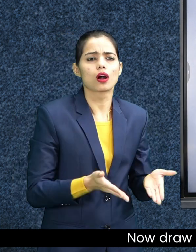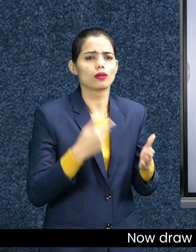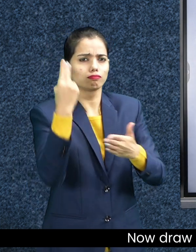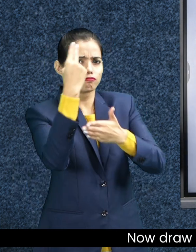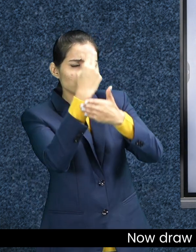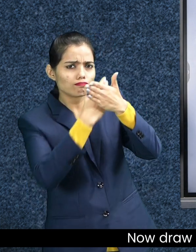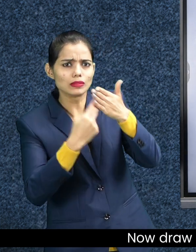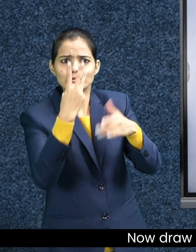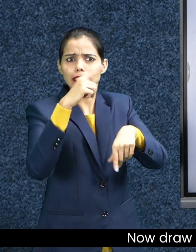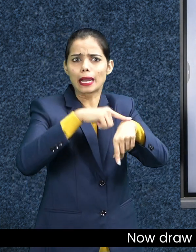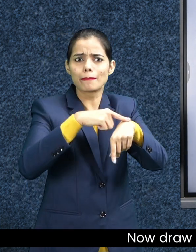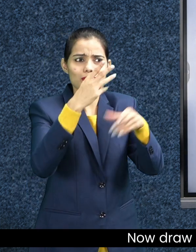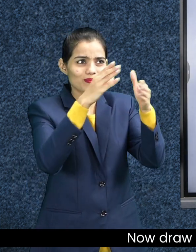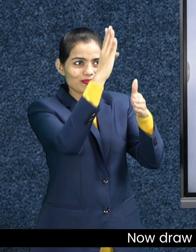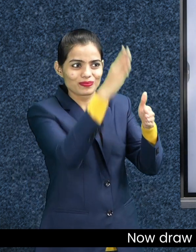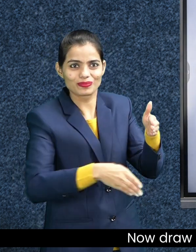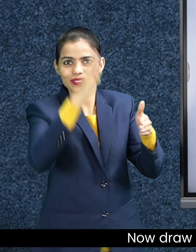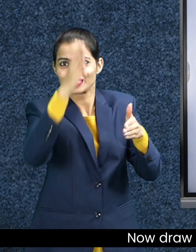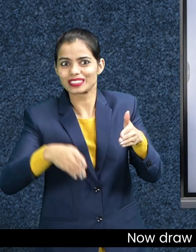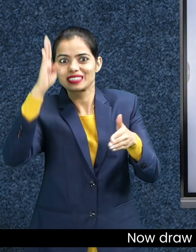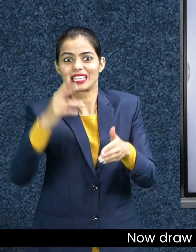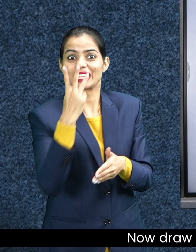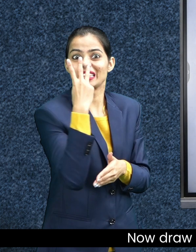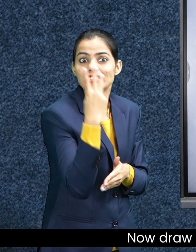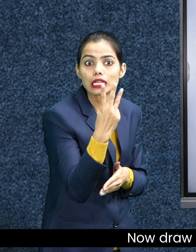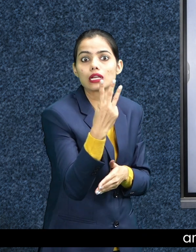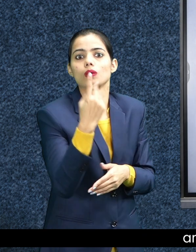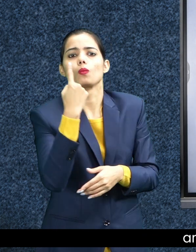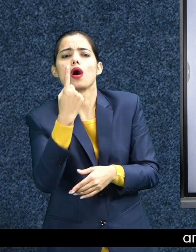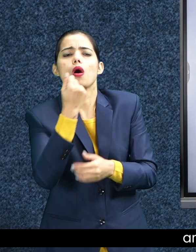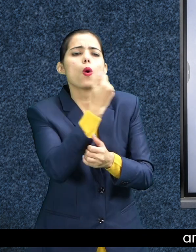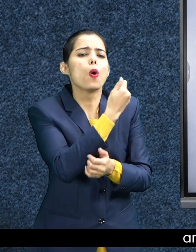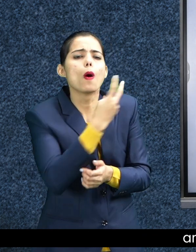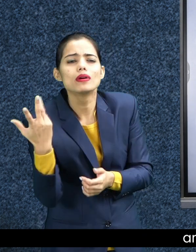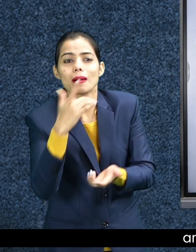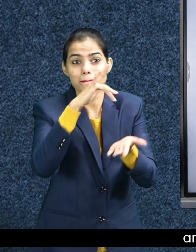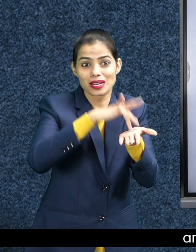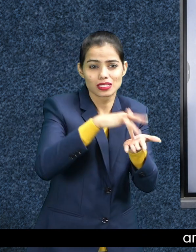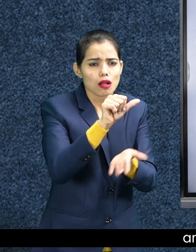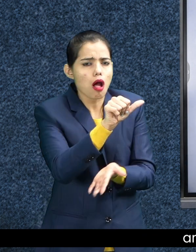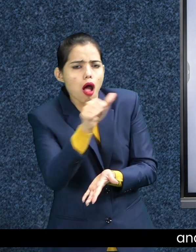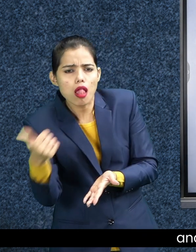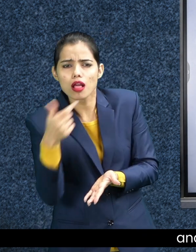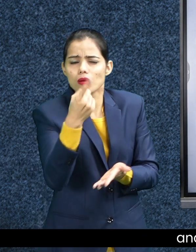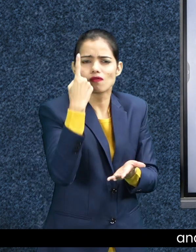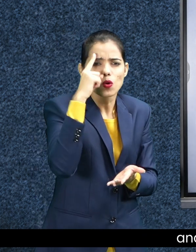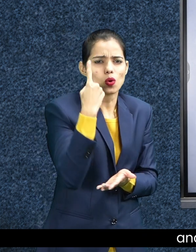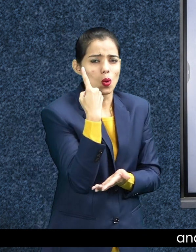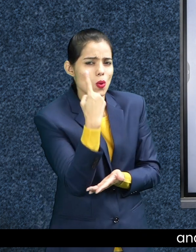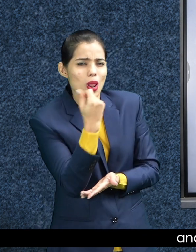Now, draw 3 columns, one for the number of centuries, another one for the number of cricketers and the last one for